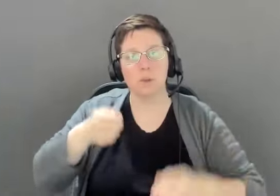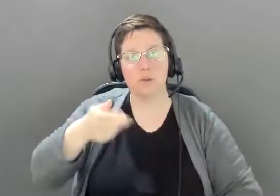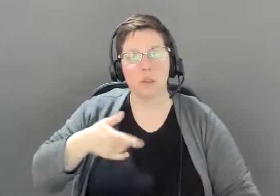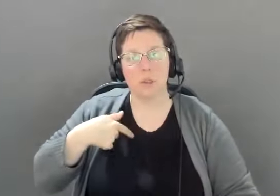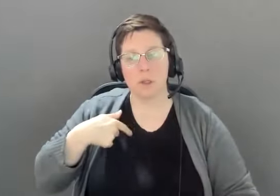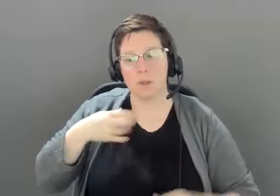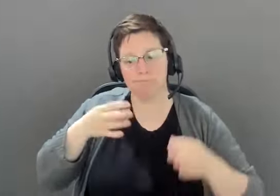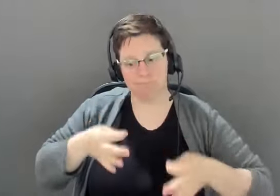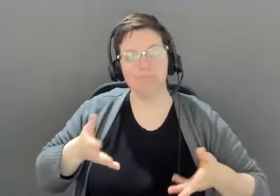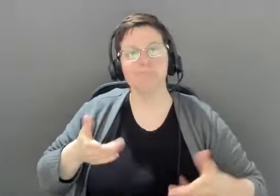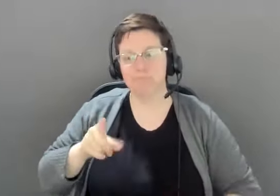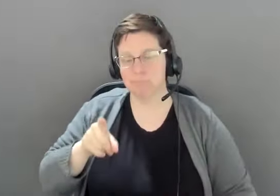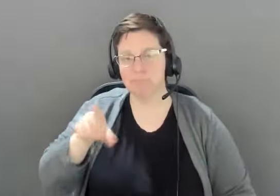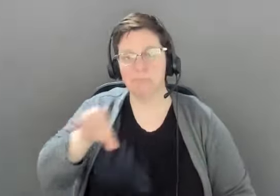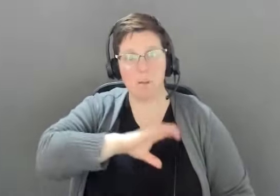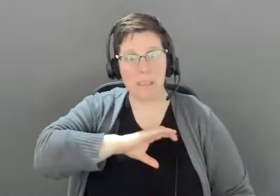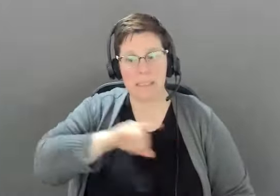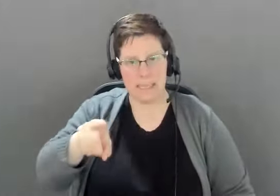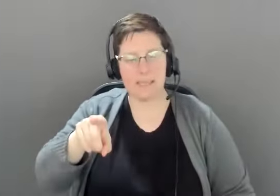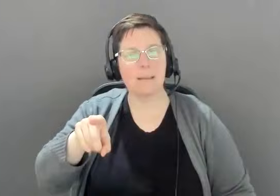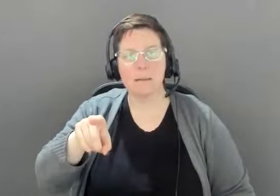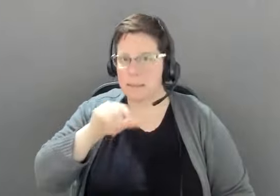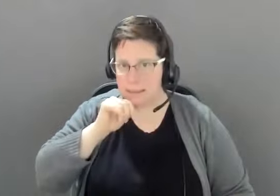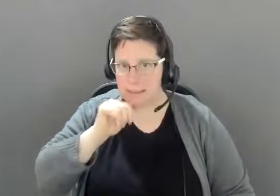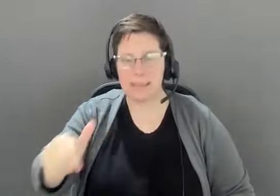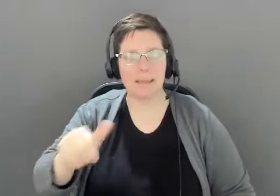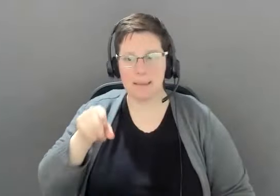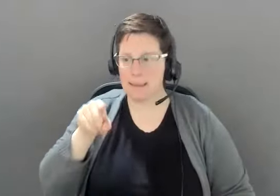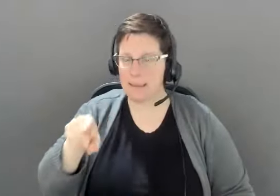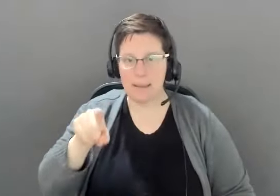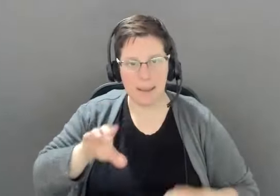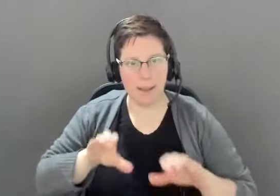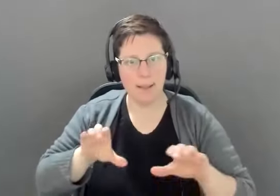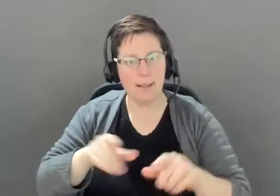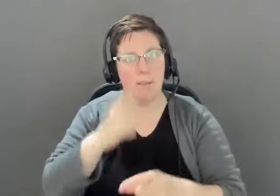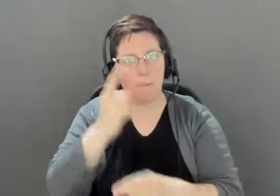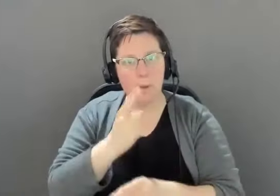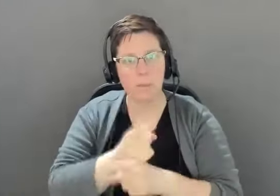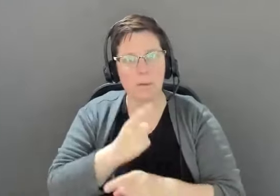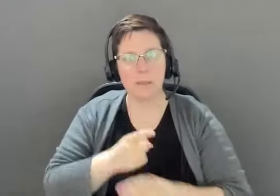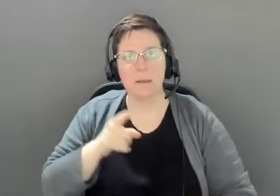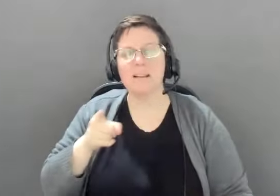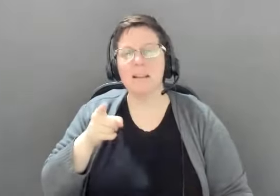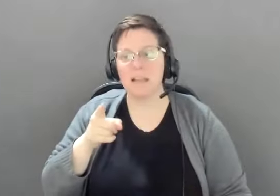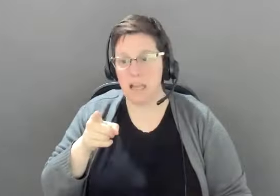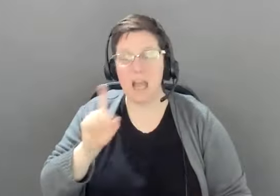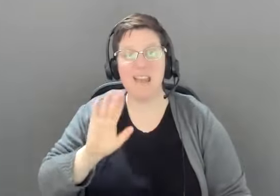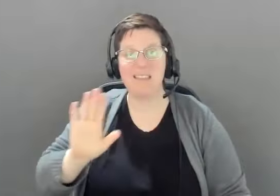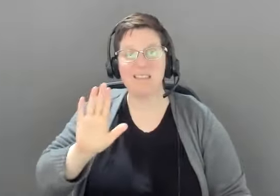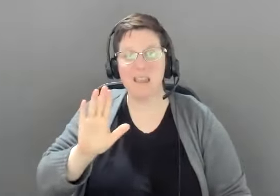Complaints Commissioner breached the duty of fairness owed to me and set aside the commissioner's decision, sending it back for determination